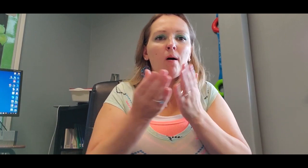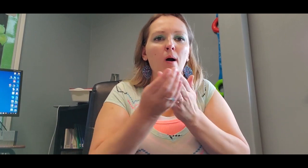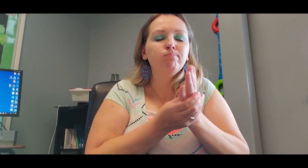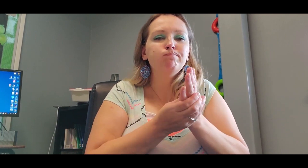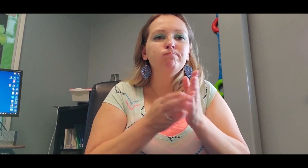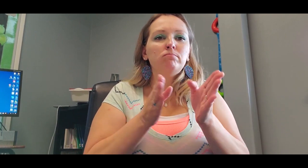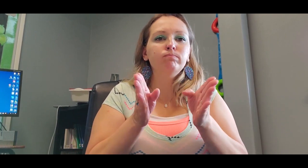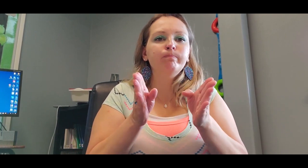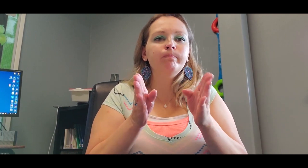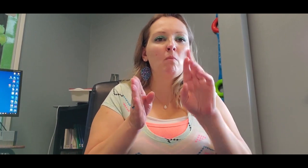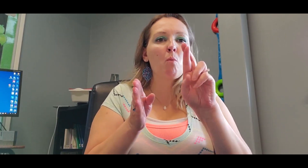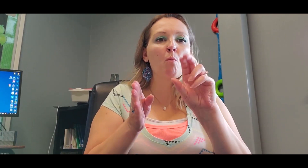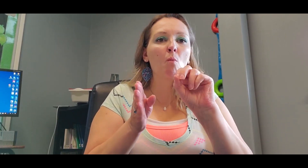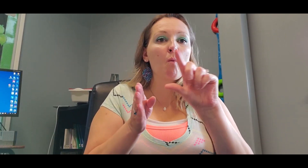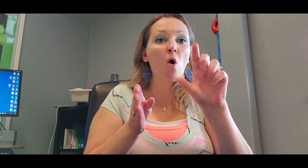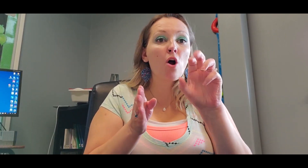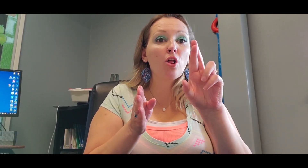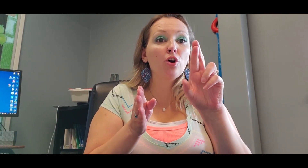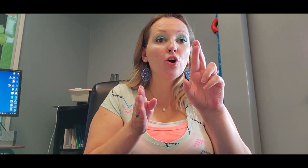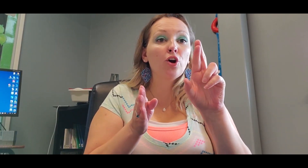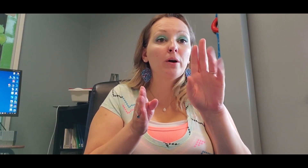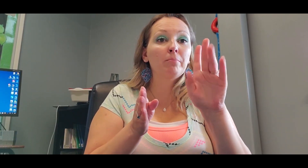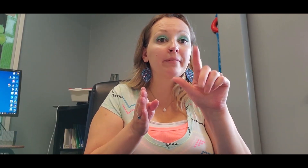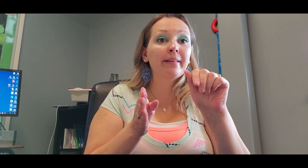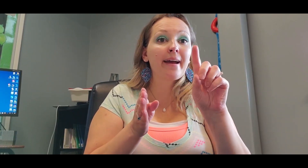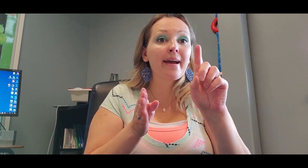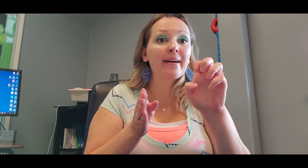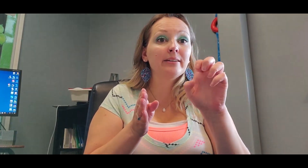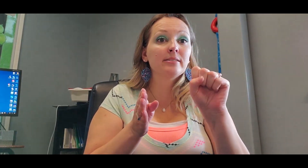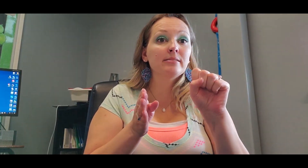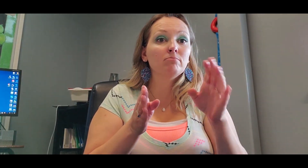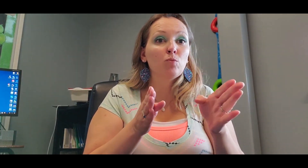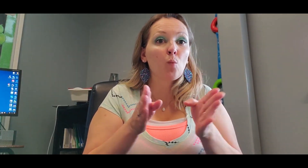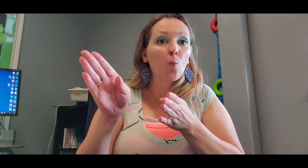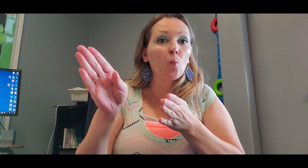There's a person who has roller blades on each of their feet.